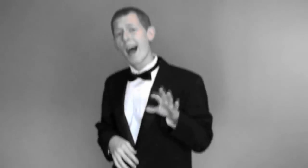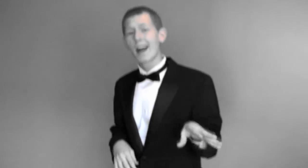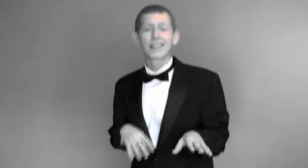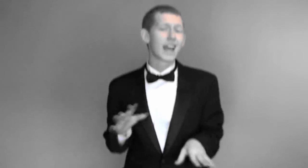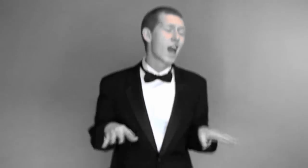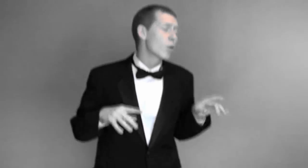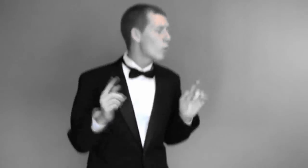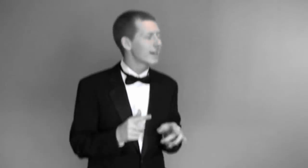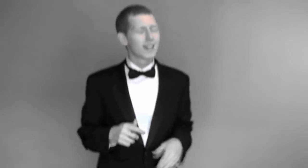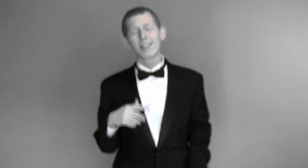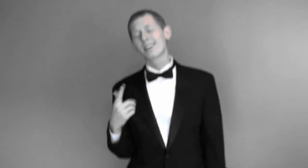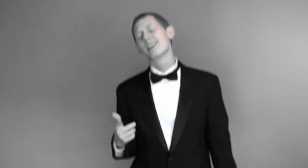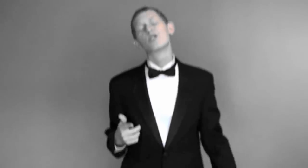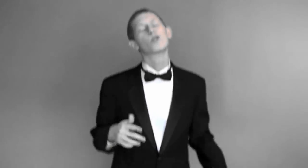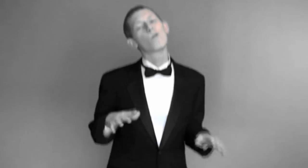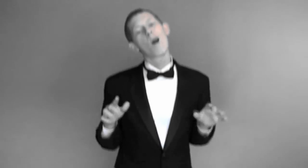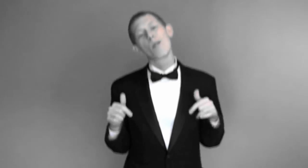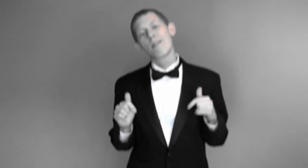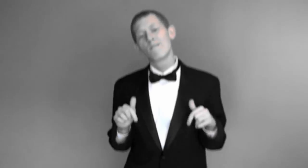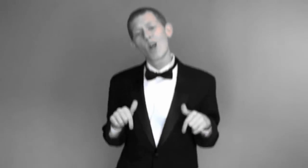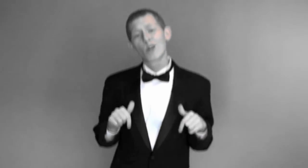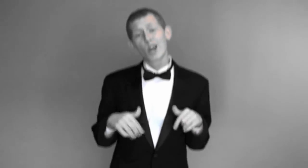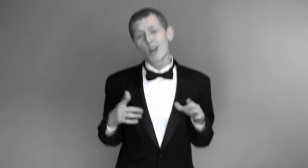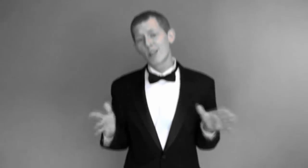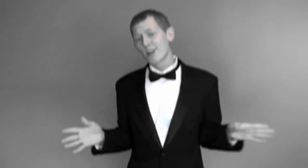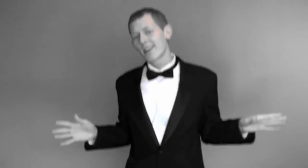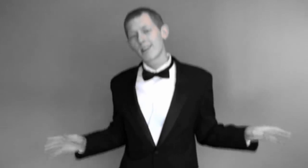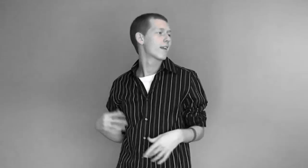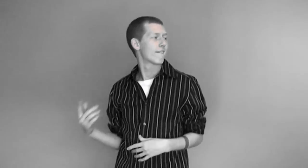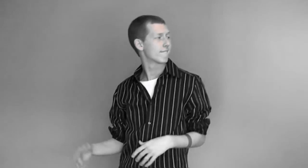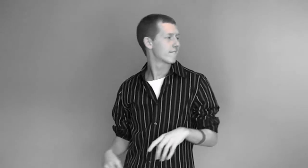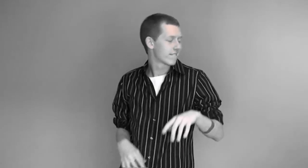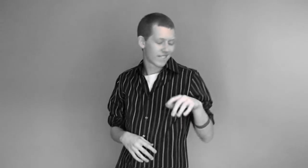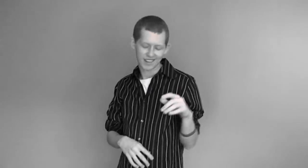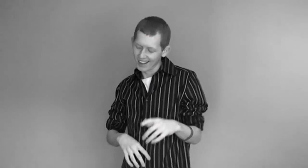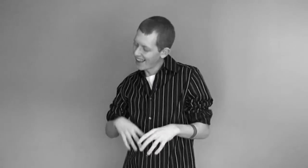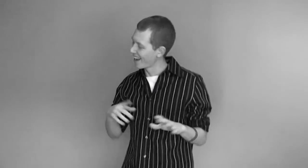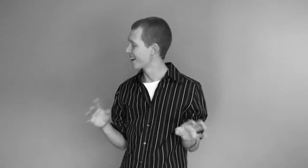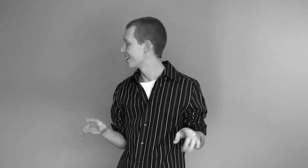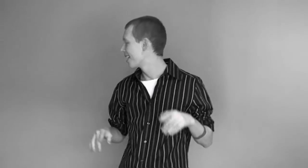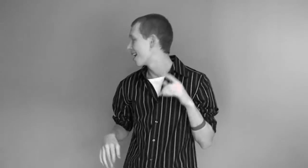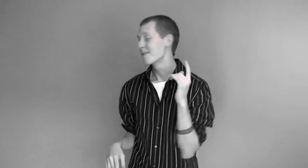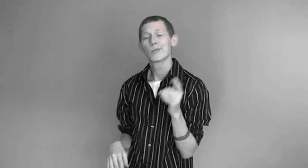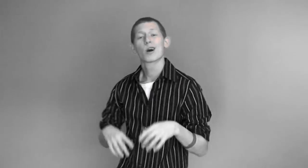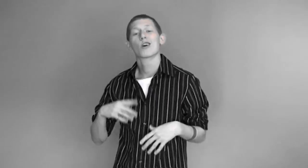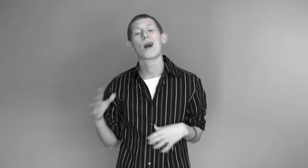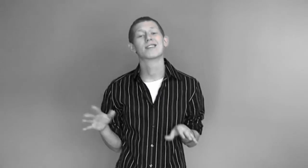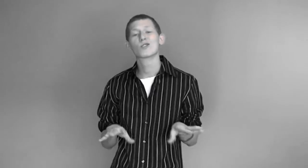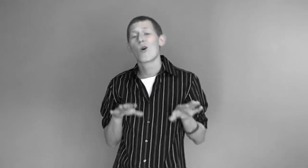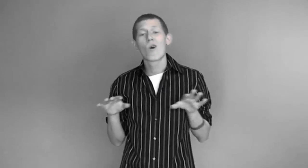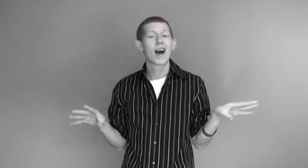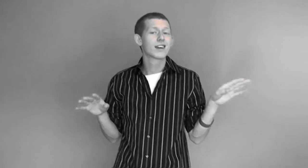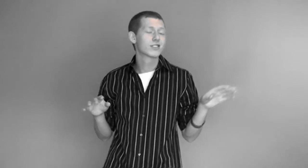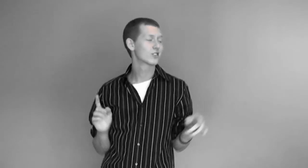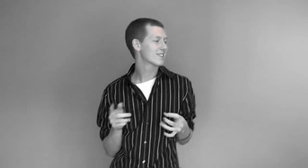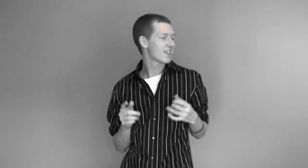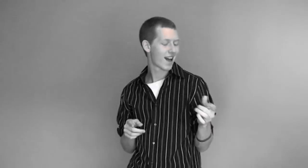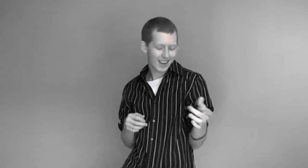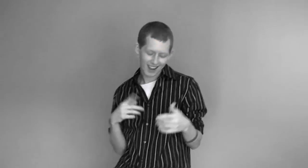I can't wait till I get you on the floor, good looking. Hey, going hot, so hot, just like an